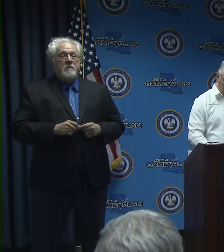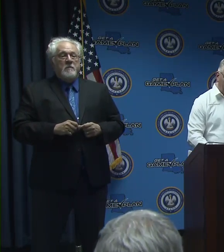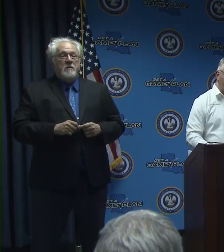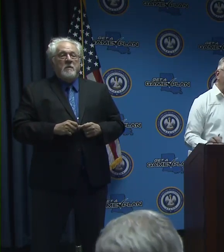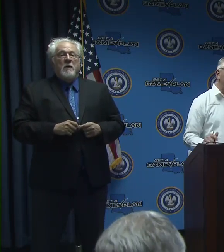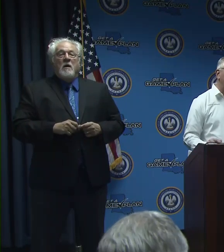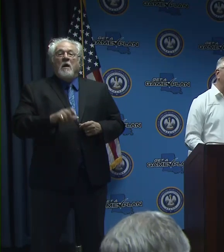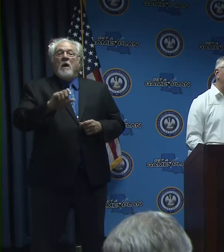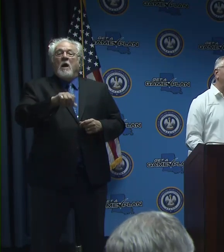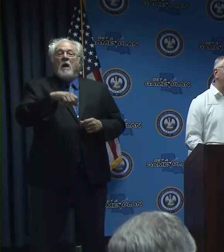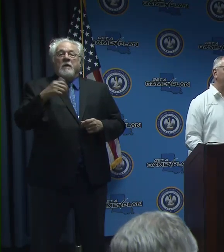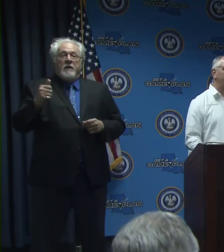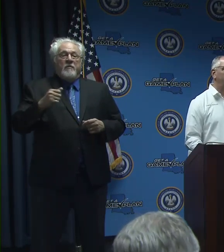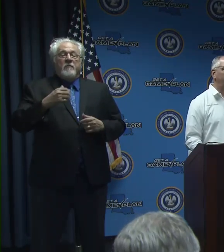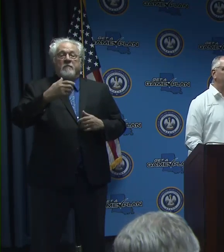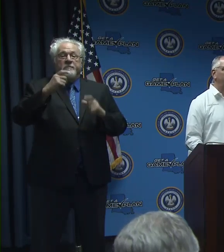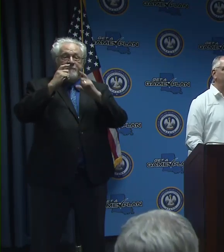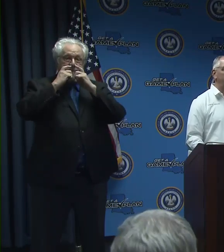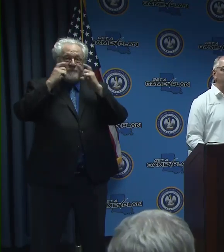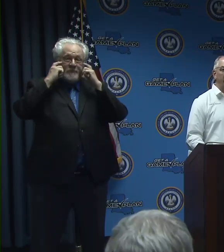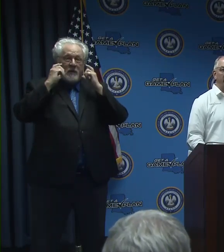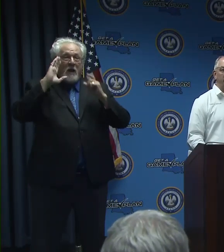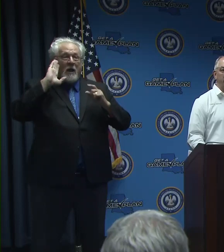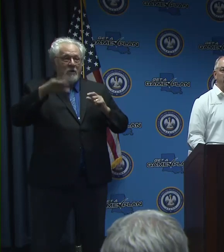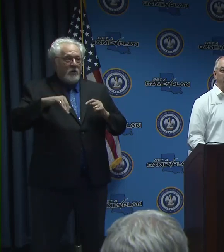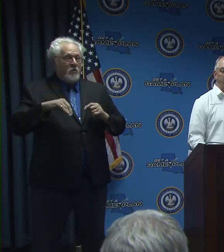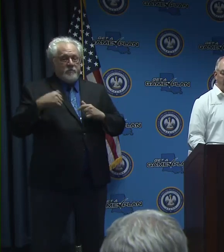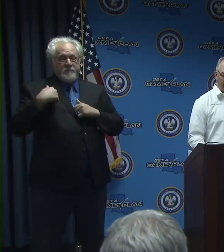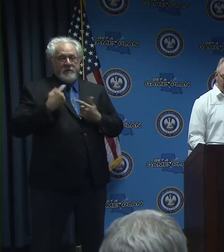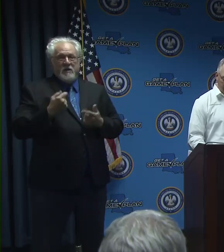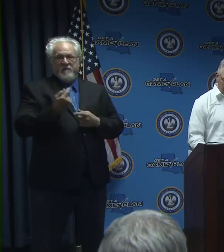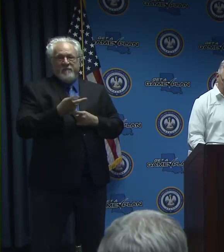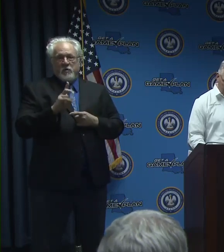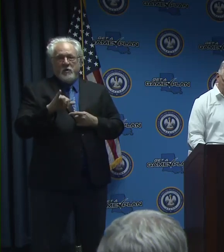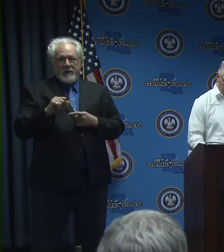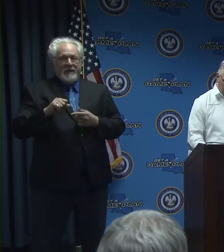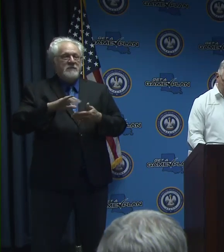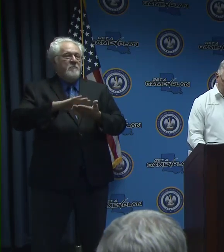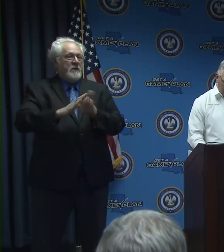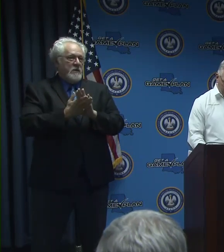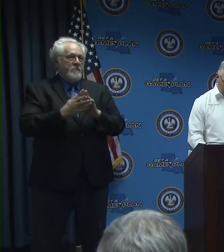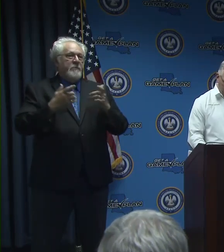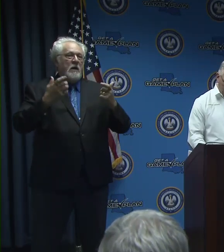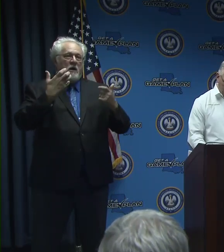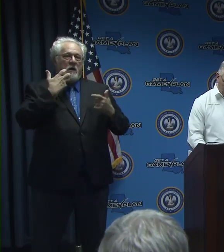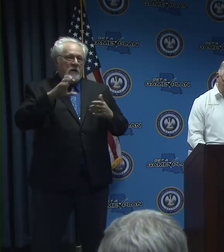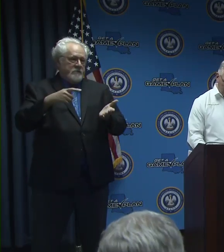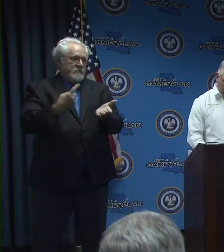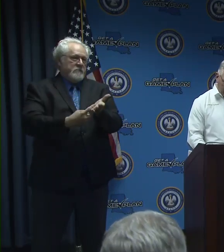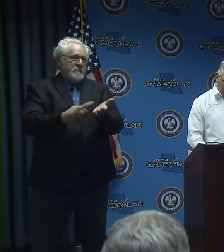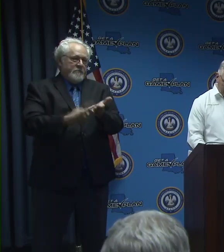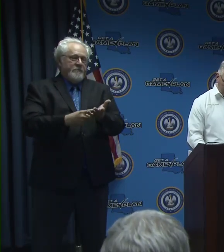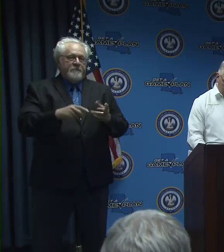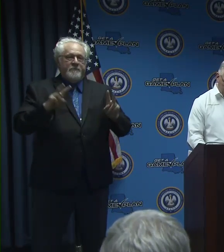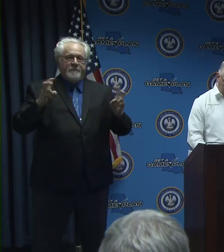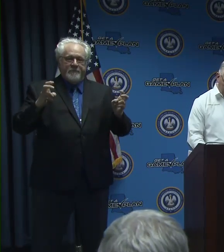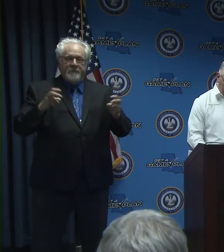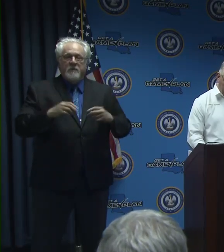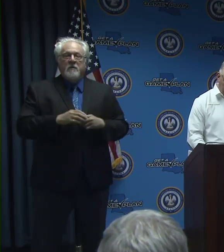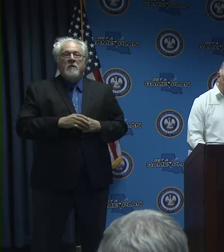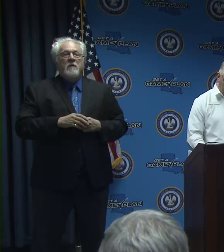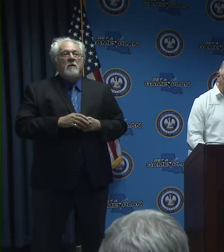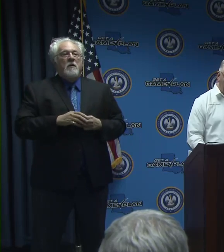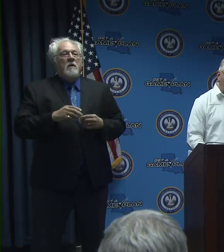A note about face coverings, because I know that this over the last few days has become an area of interest to a